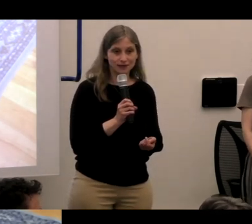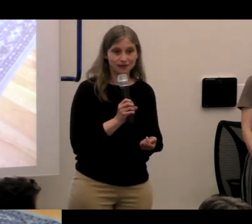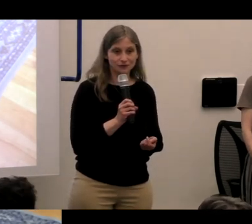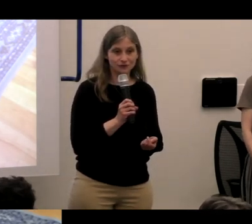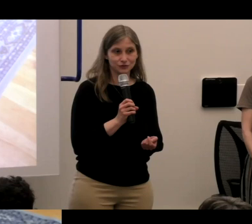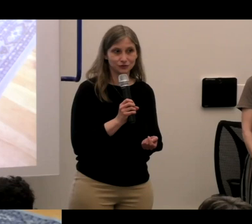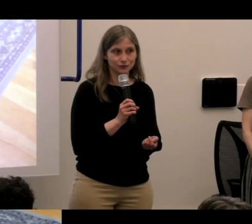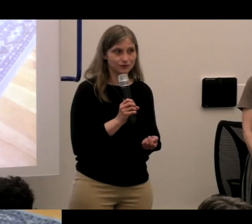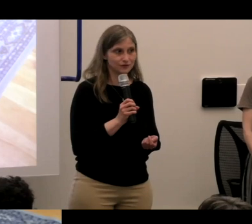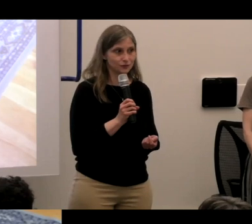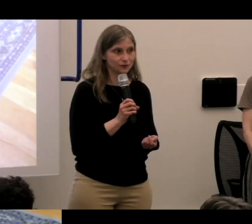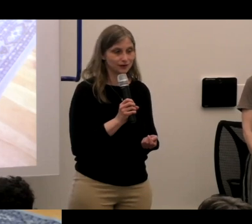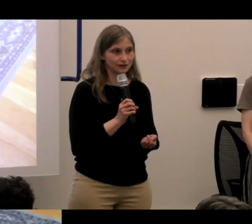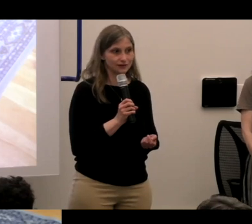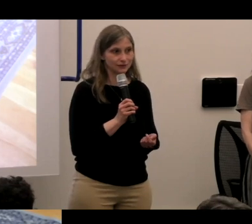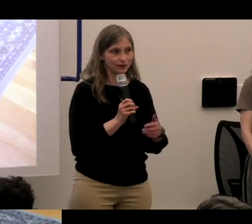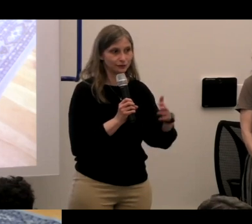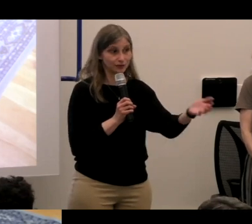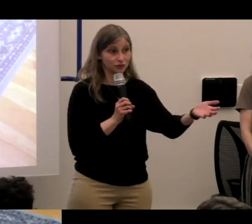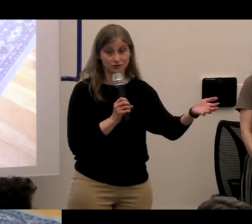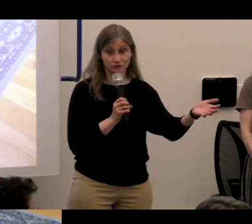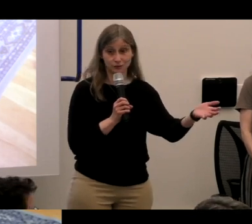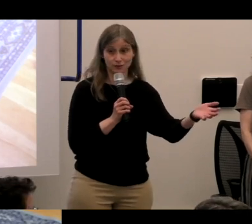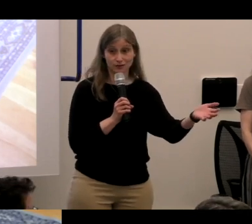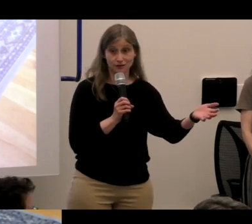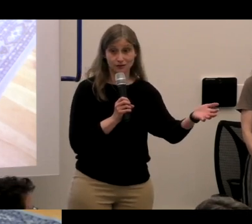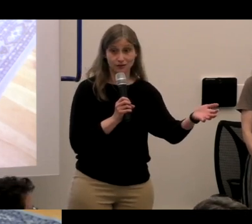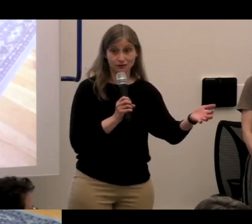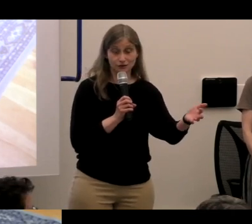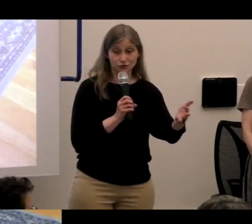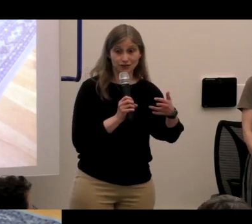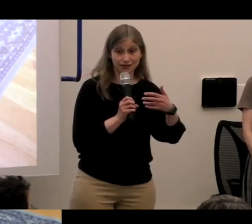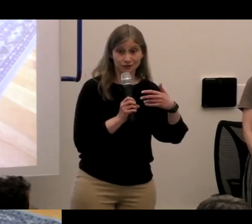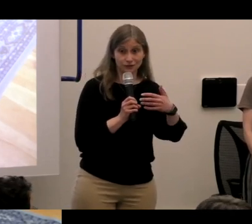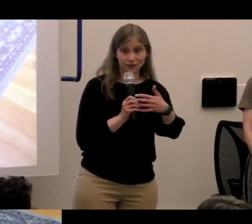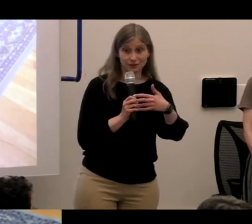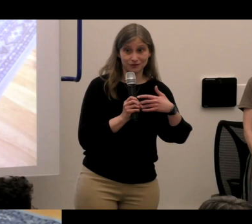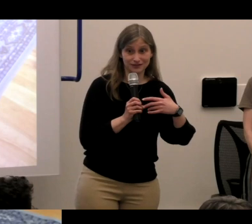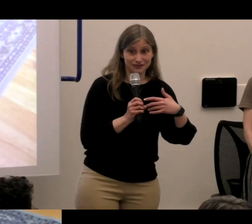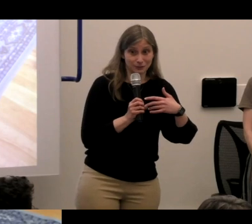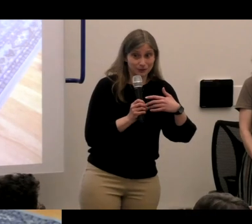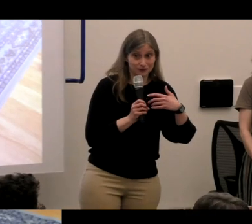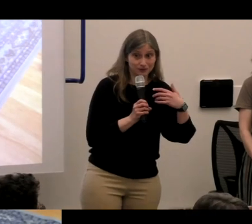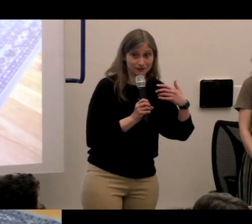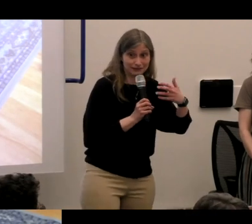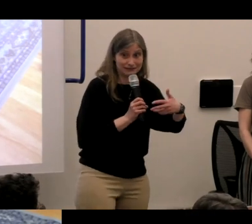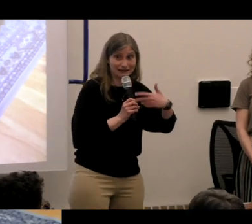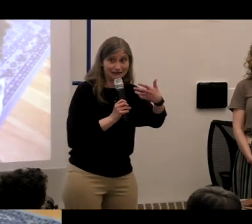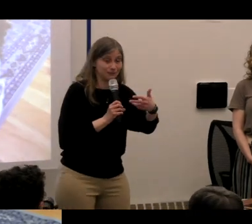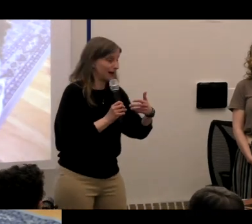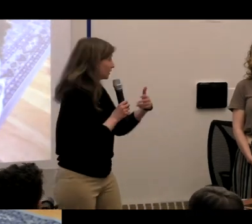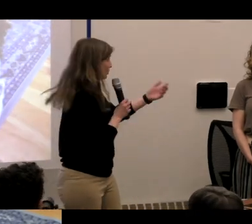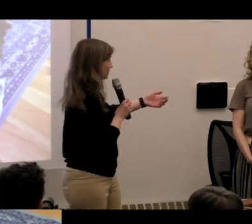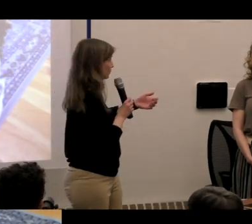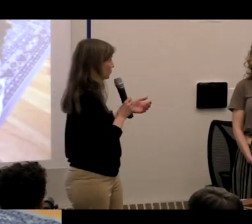may need to do for the Zoom audience, if we have questions from here, Jordan, I don't know if maybe you can step up here and sign